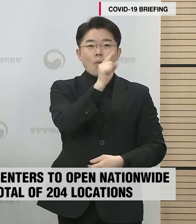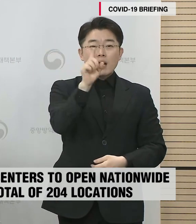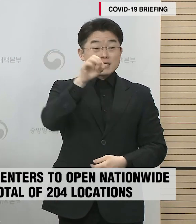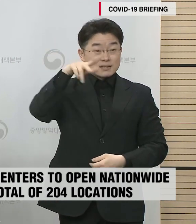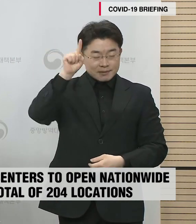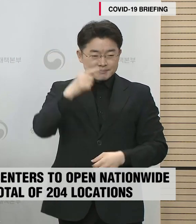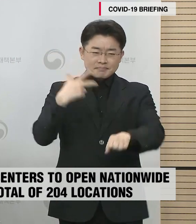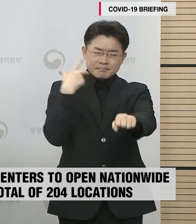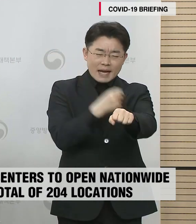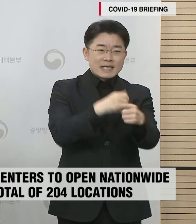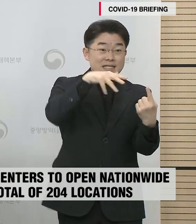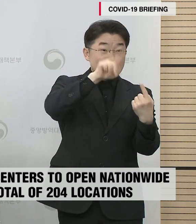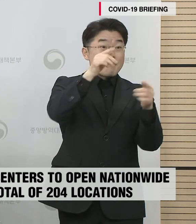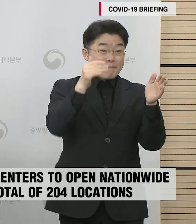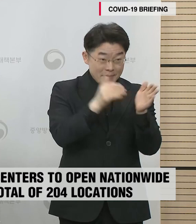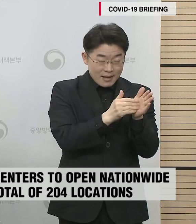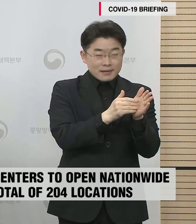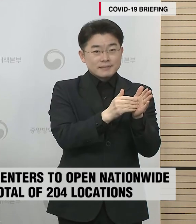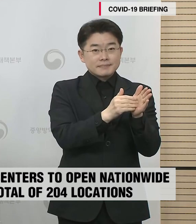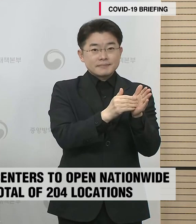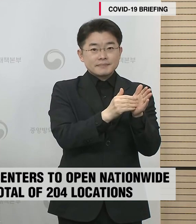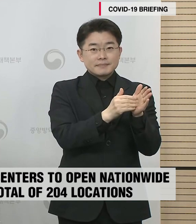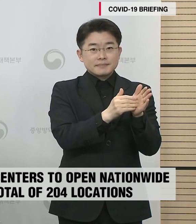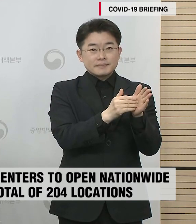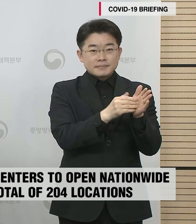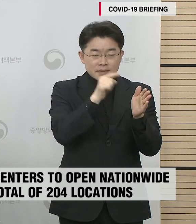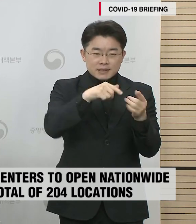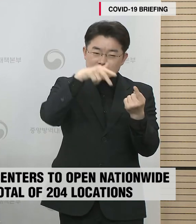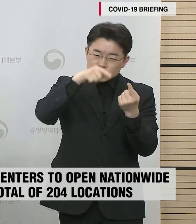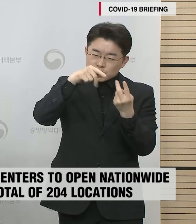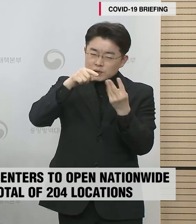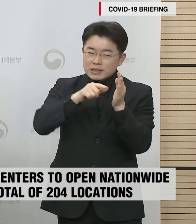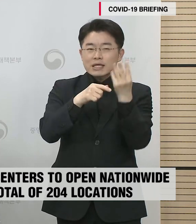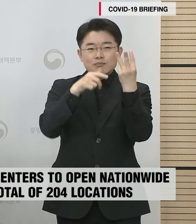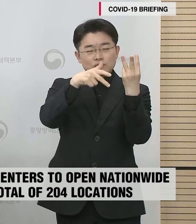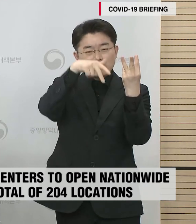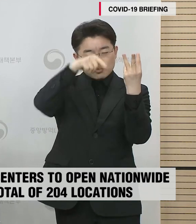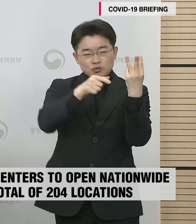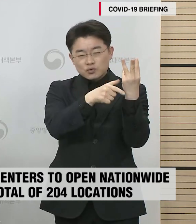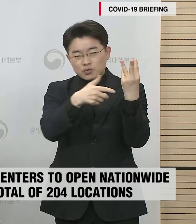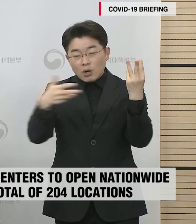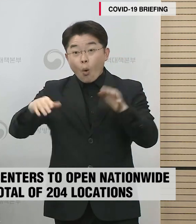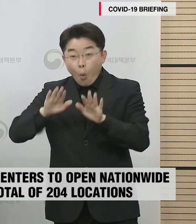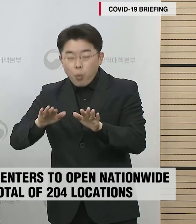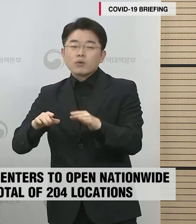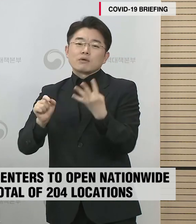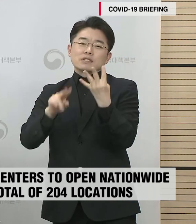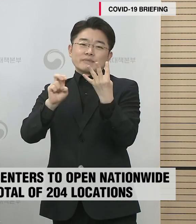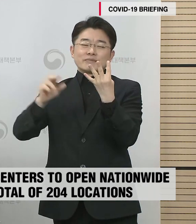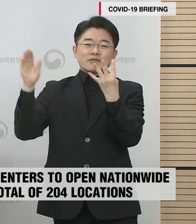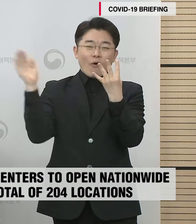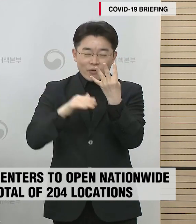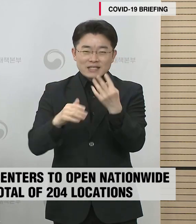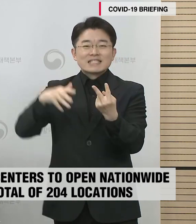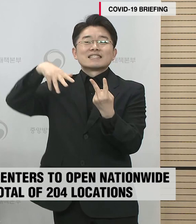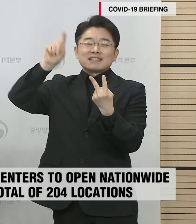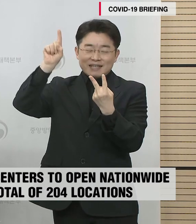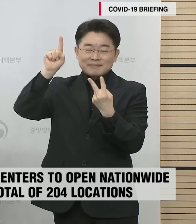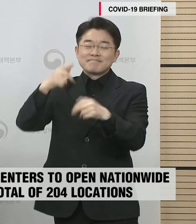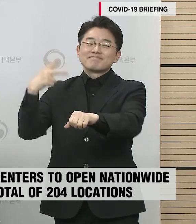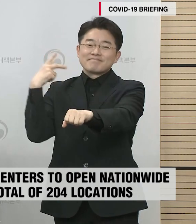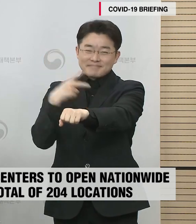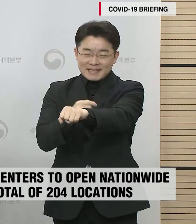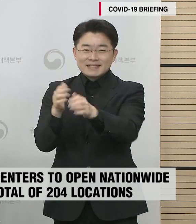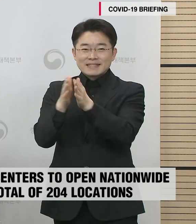people who have been receiving the Pfizer vaccines. And as for the senior citizens, starting from today, this is third